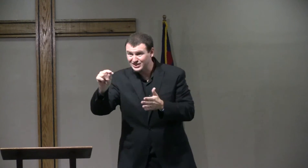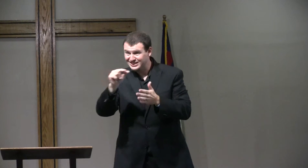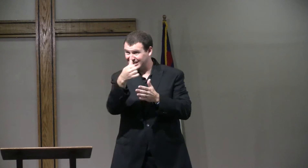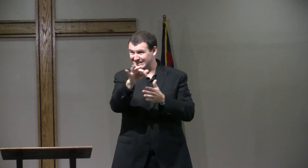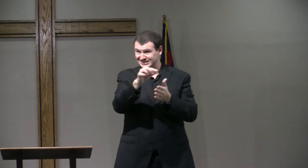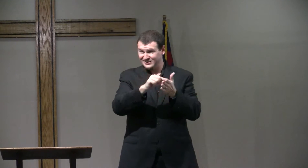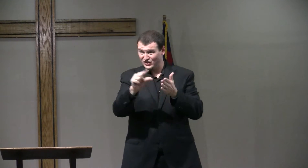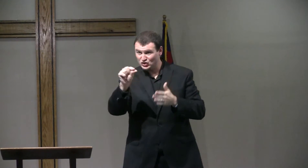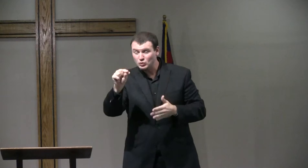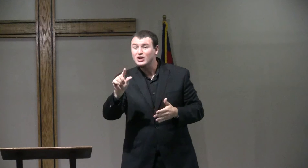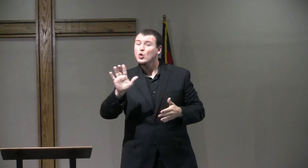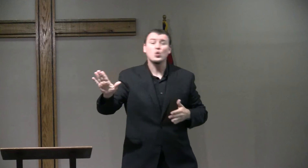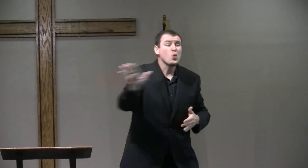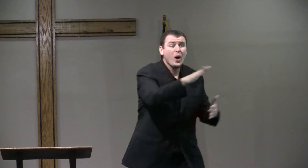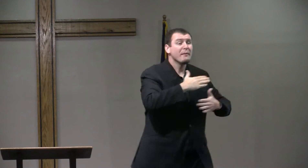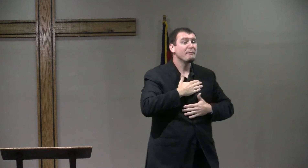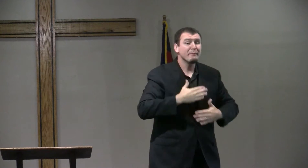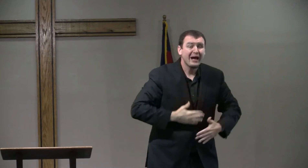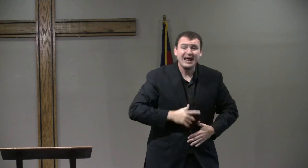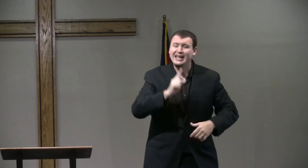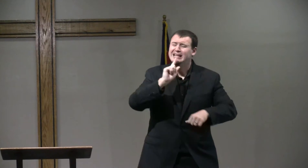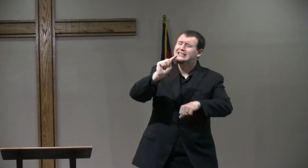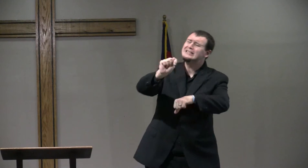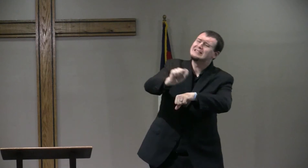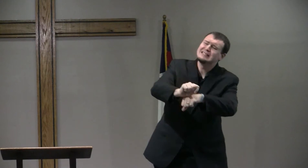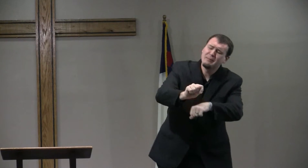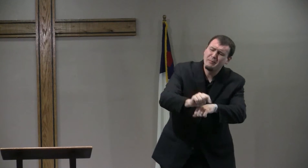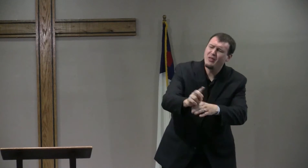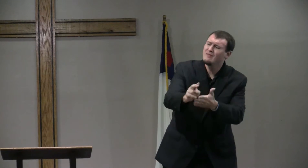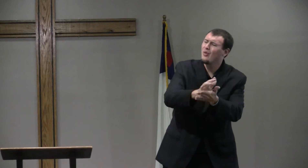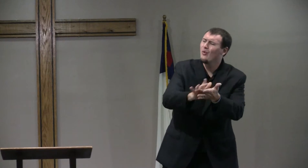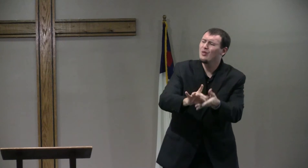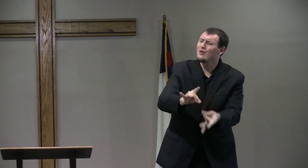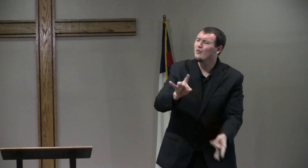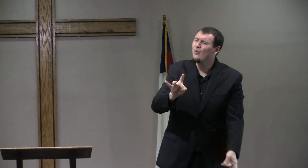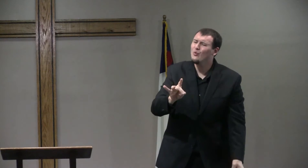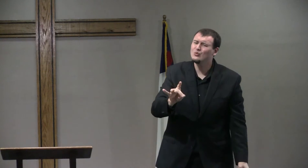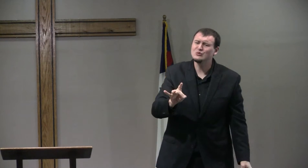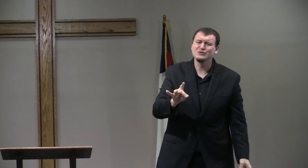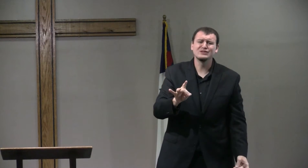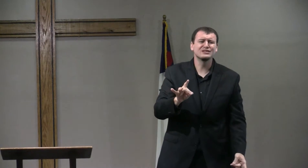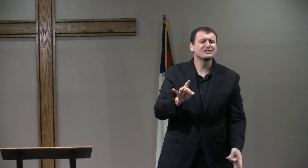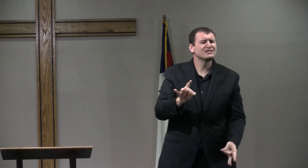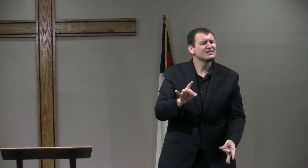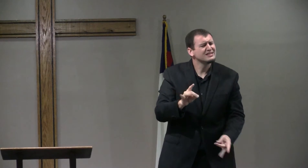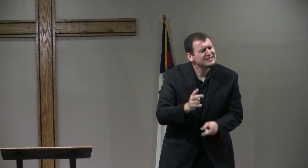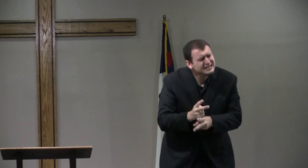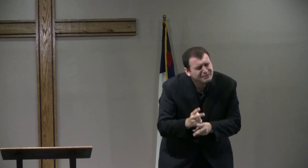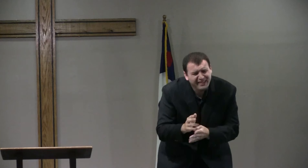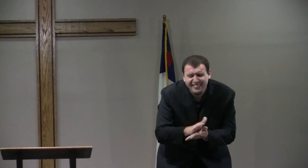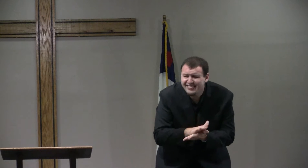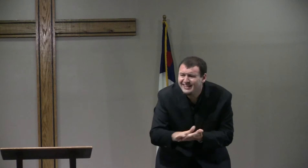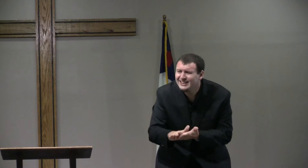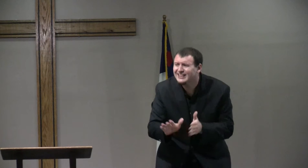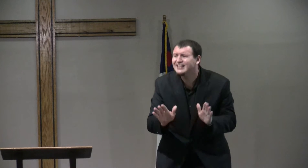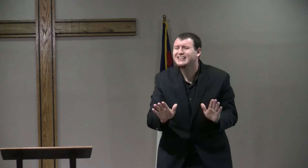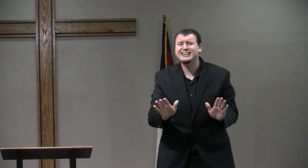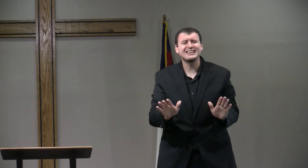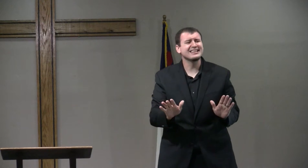Then in verse 19, it says, your body is a temple. Keep it clean. Your body is a temple of the